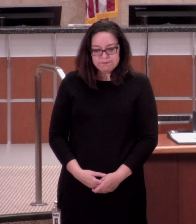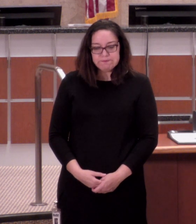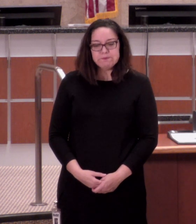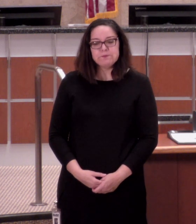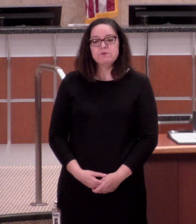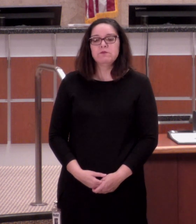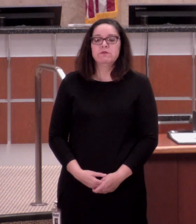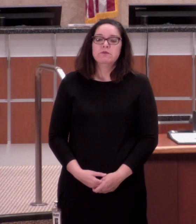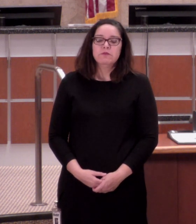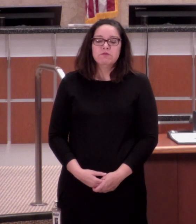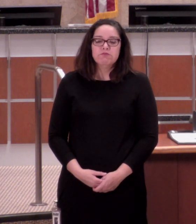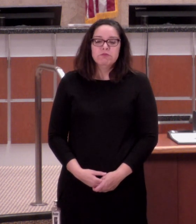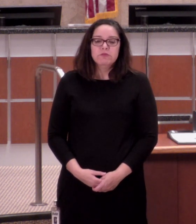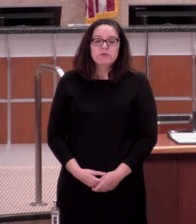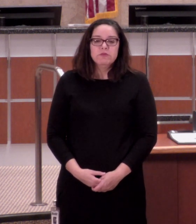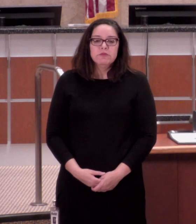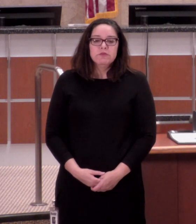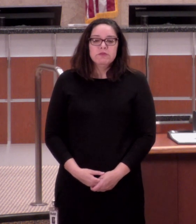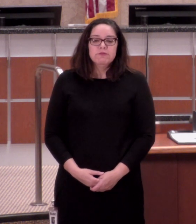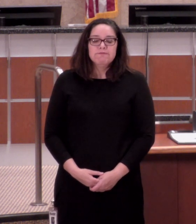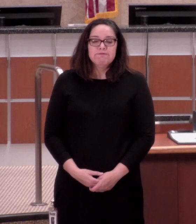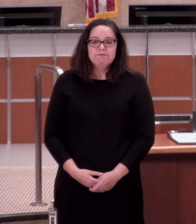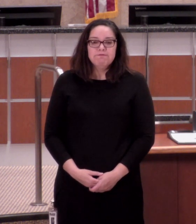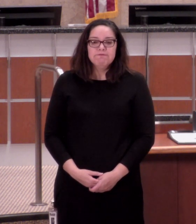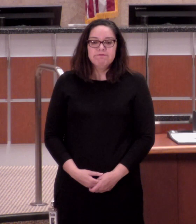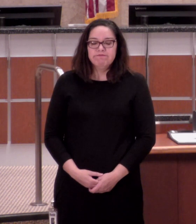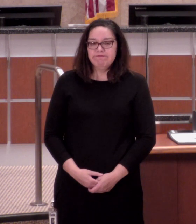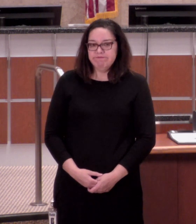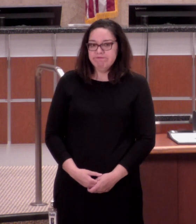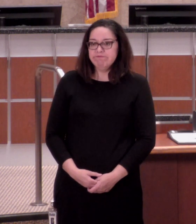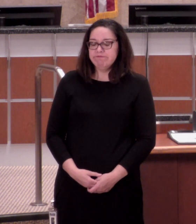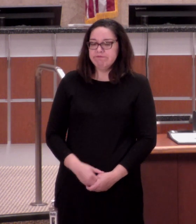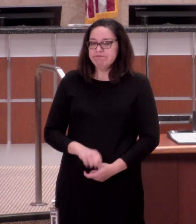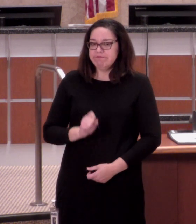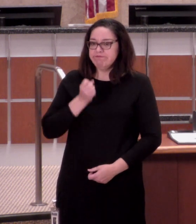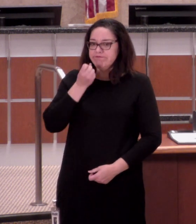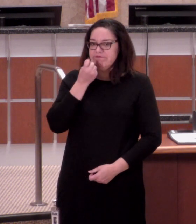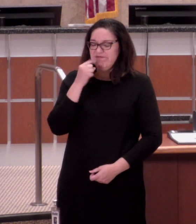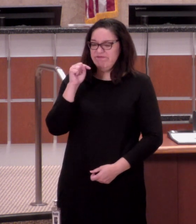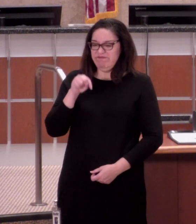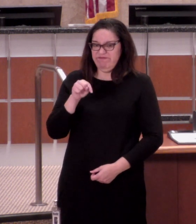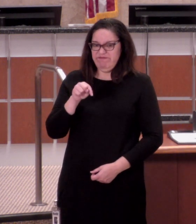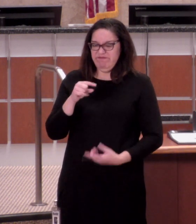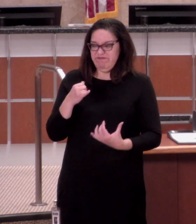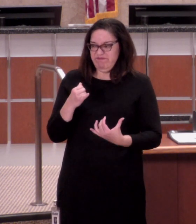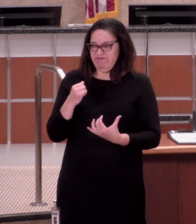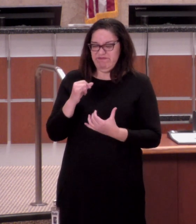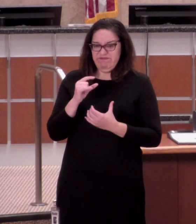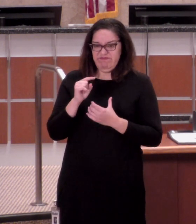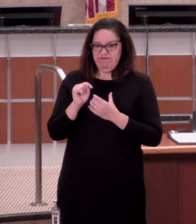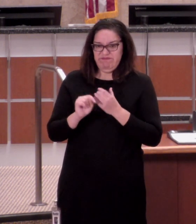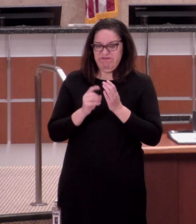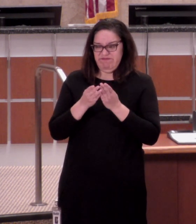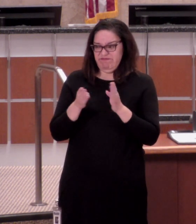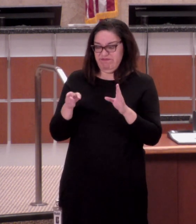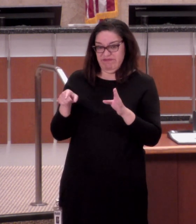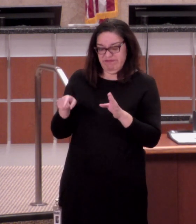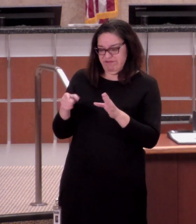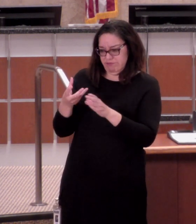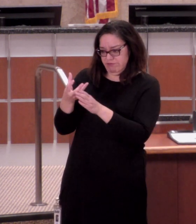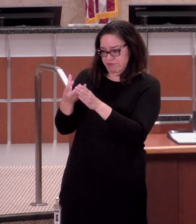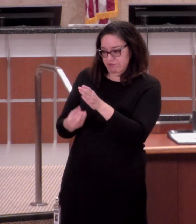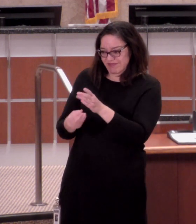This is a lot different than any other duty death that we've